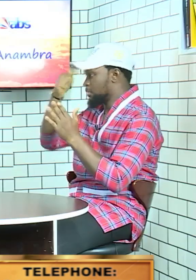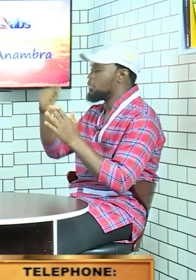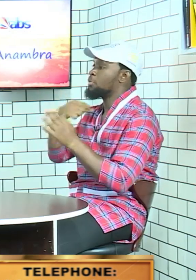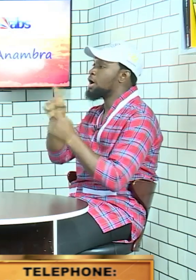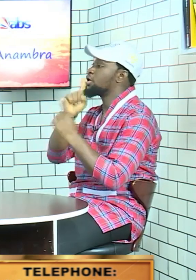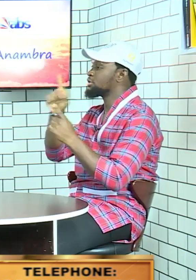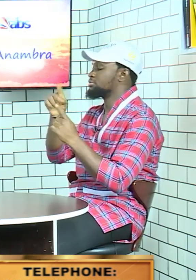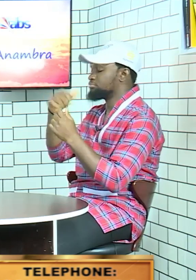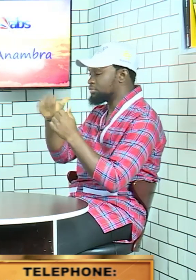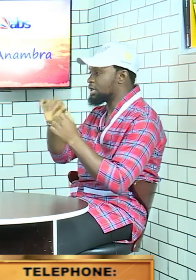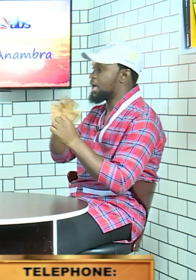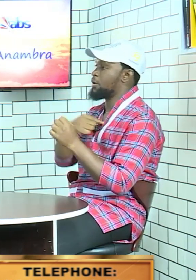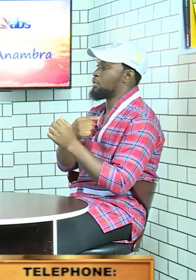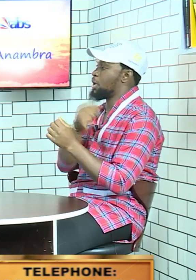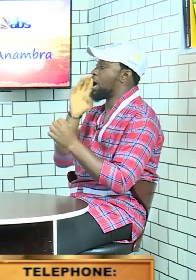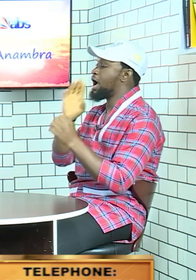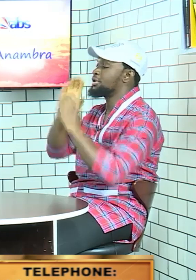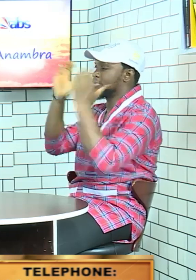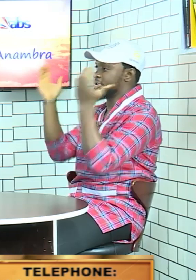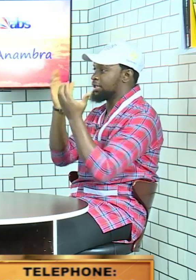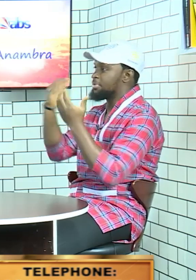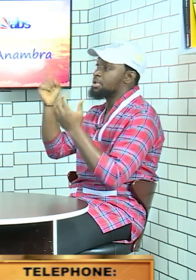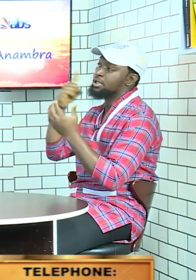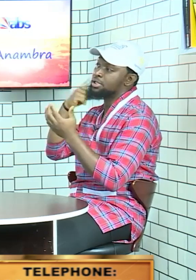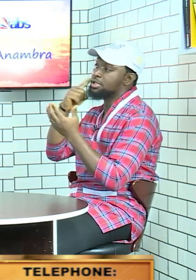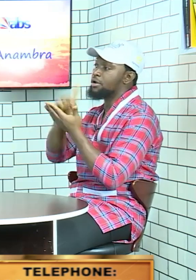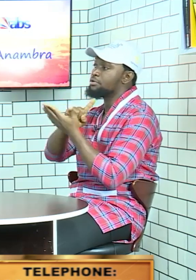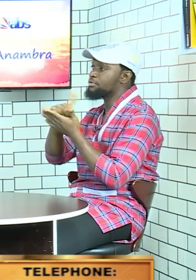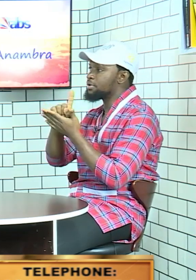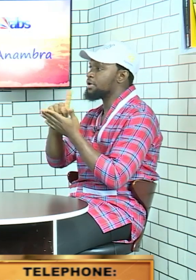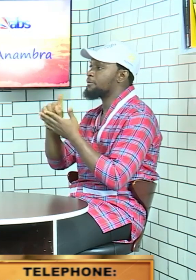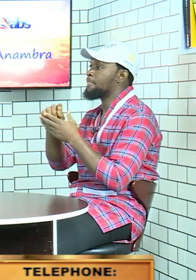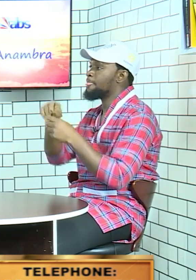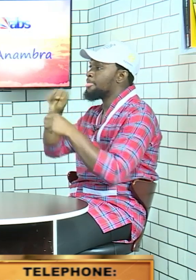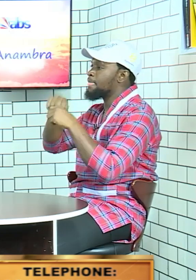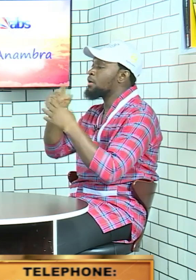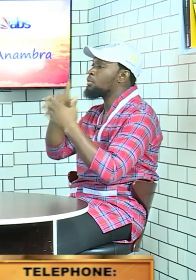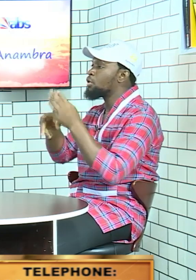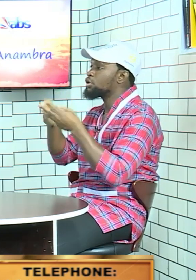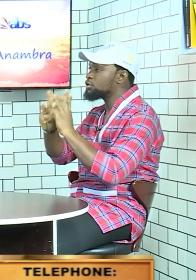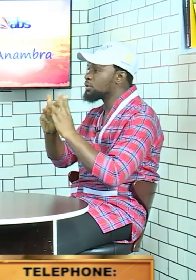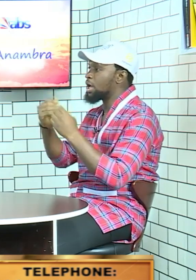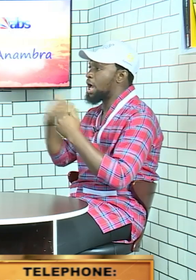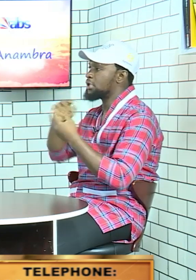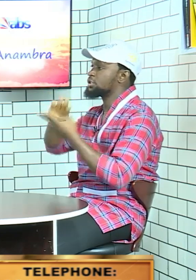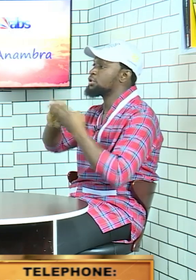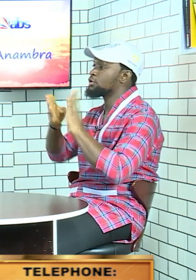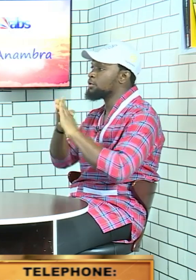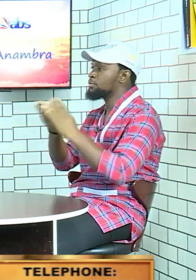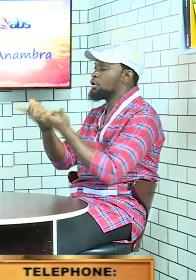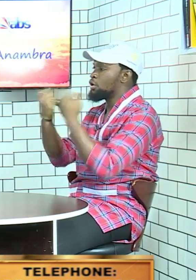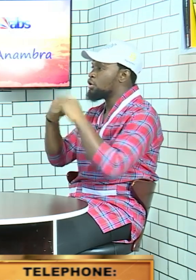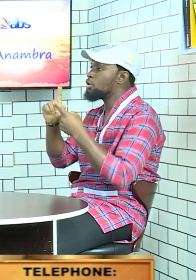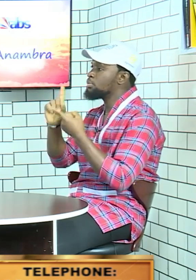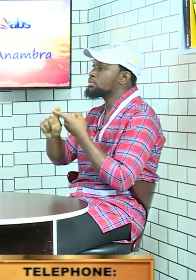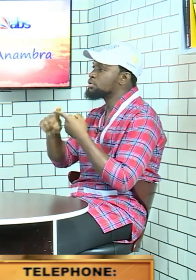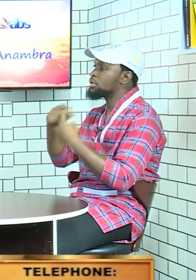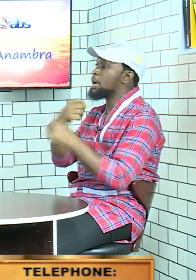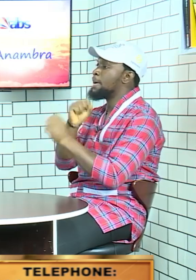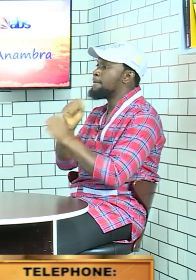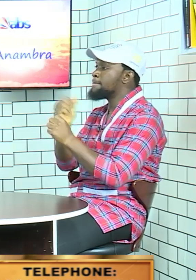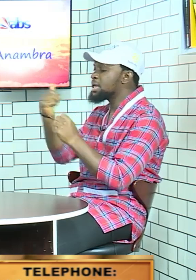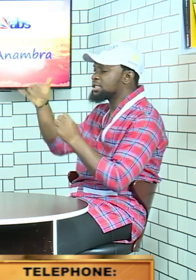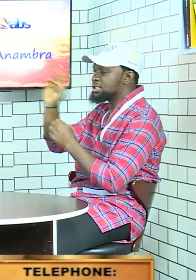are celebrating their week. So in what ways have the community come to, make